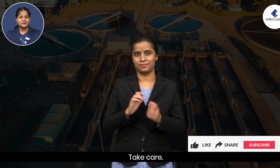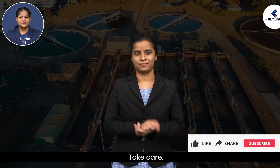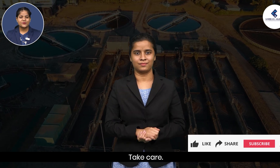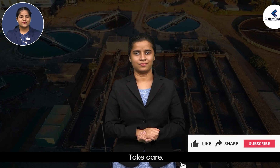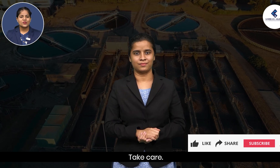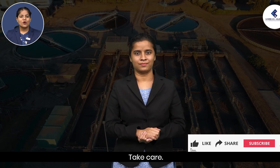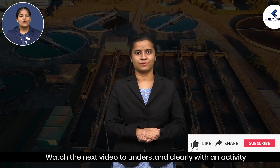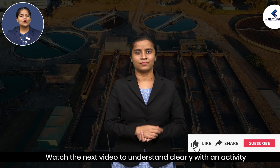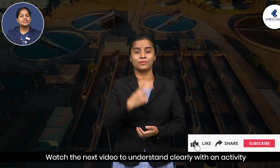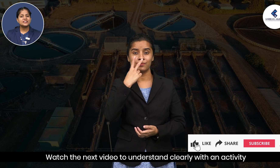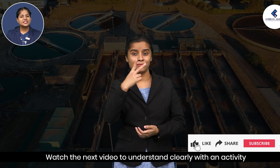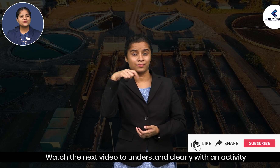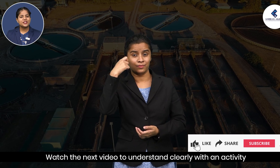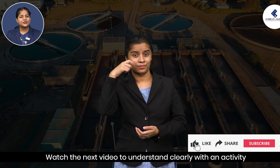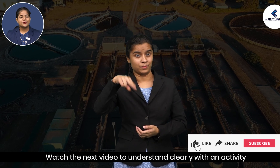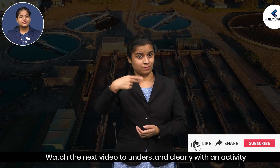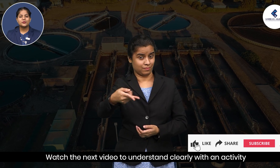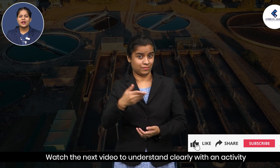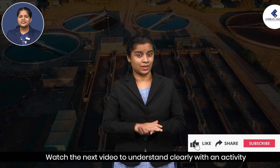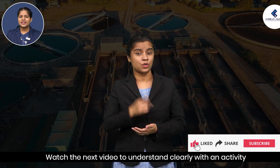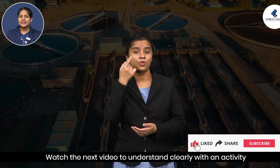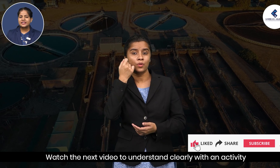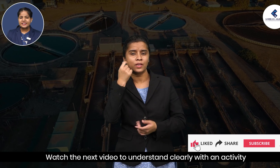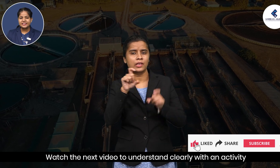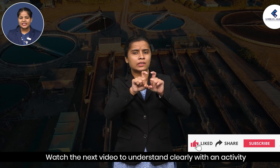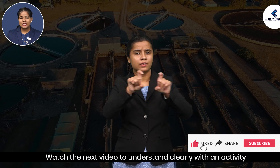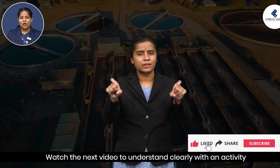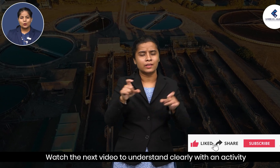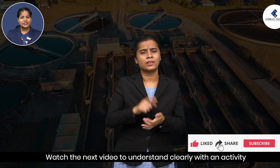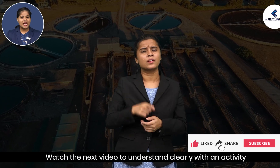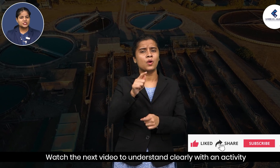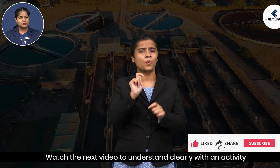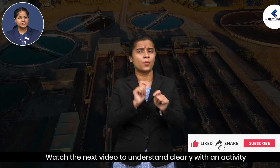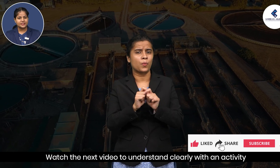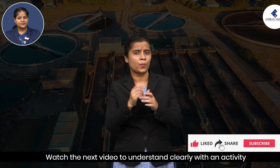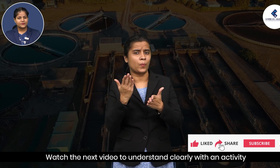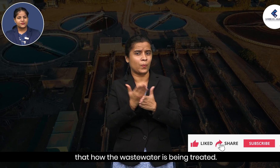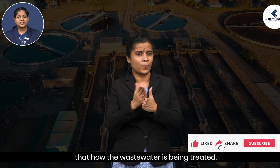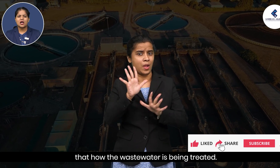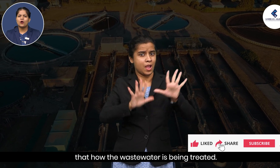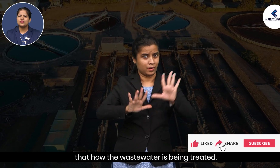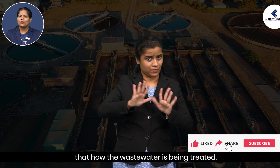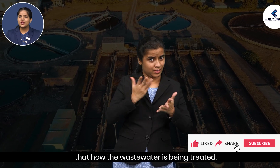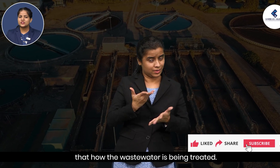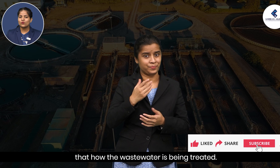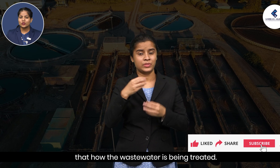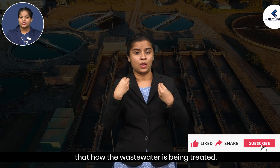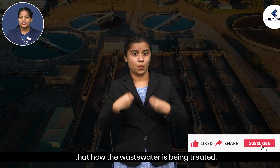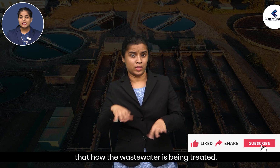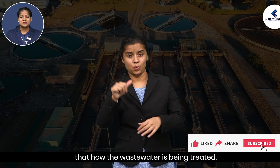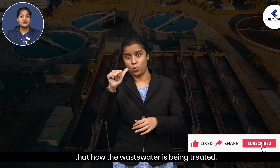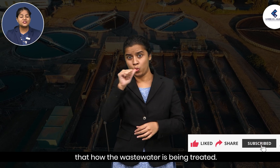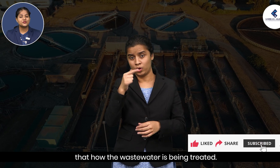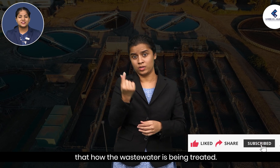Take care. Watch the next video to understand clearly with an activity that how the